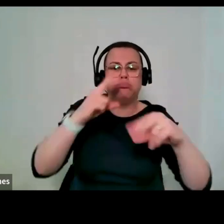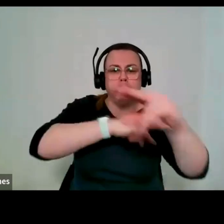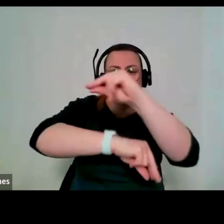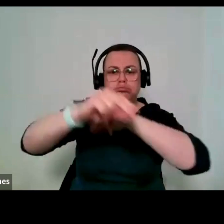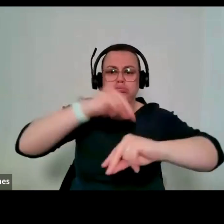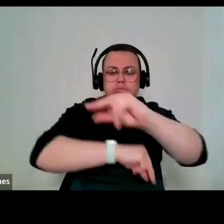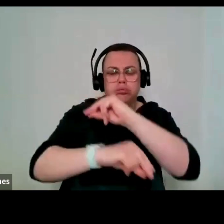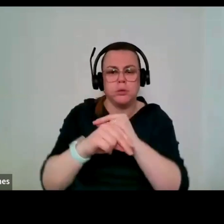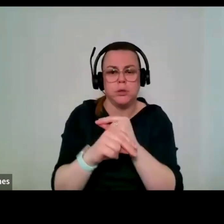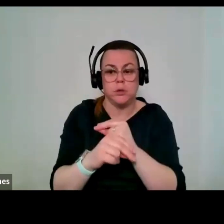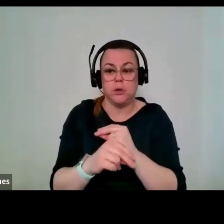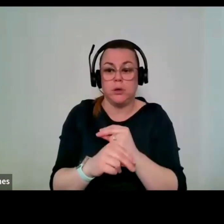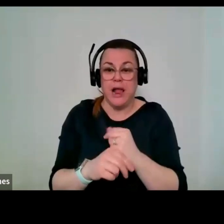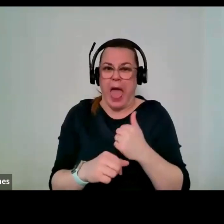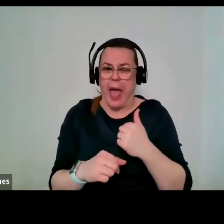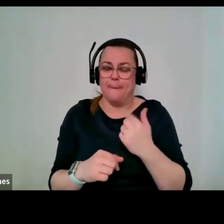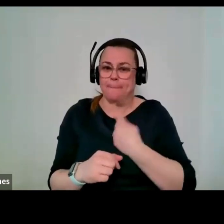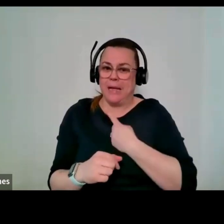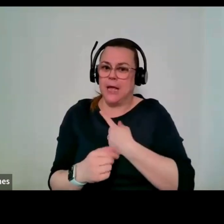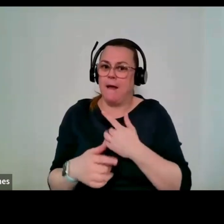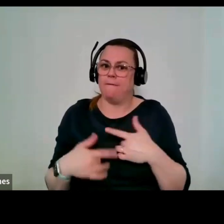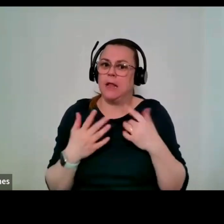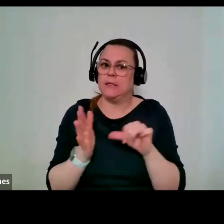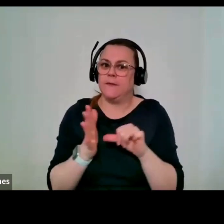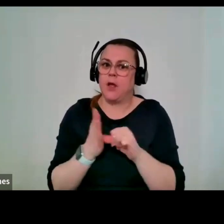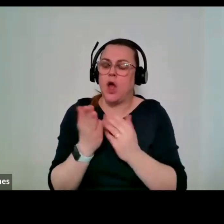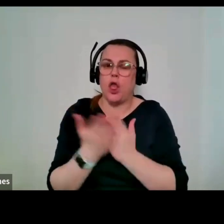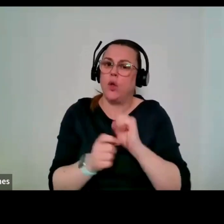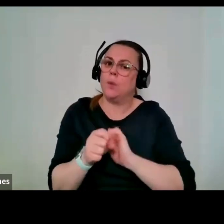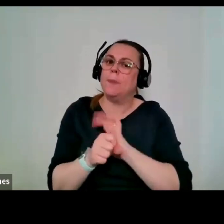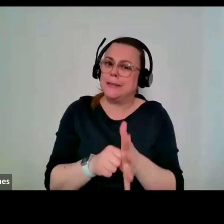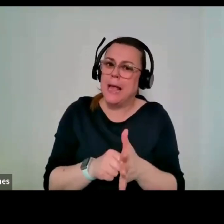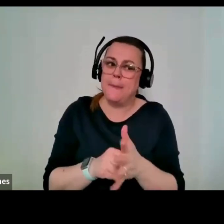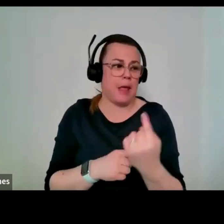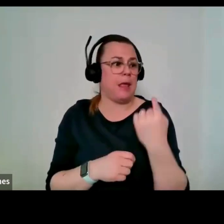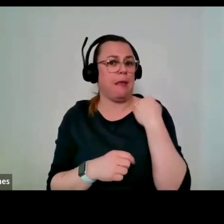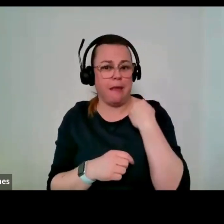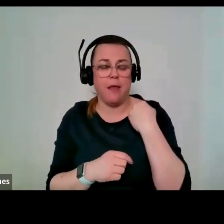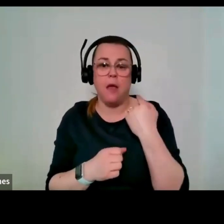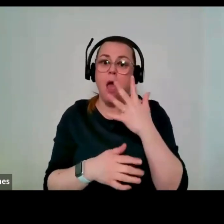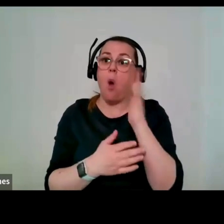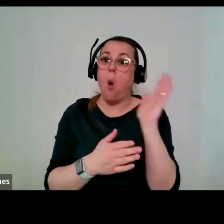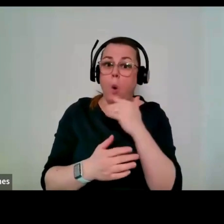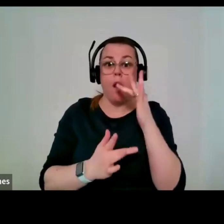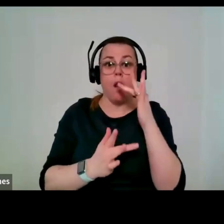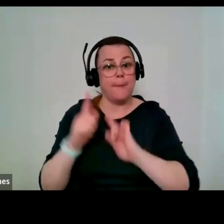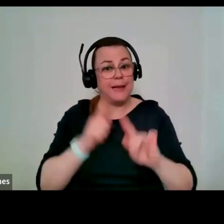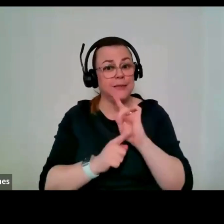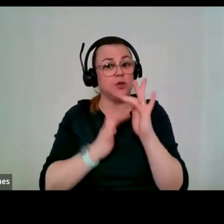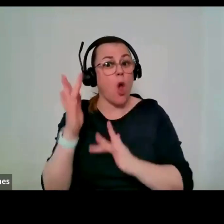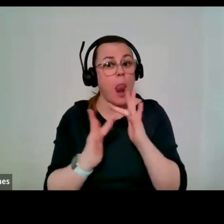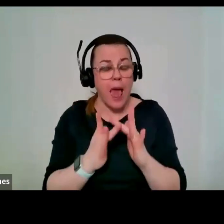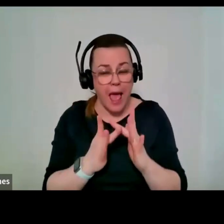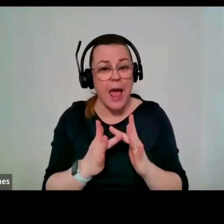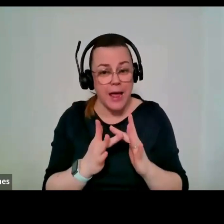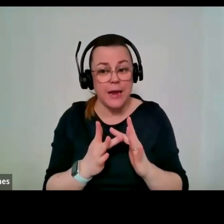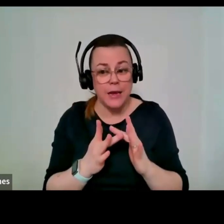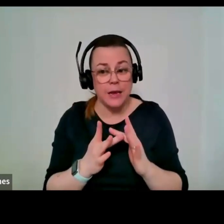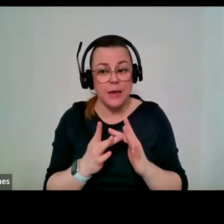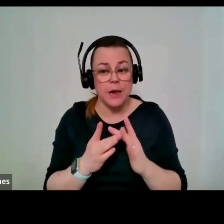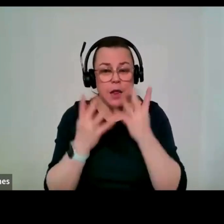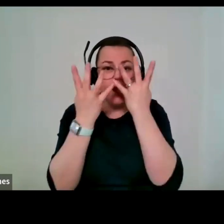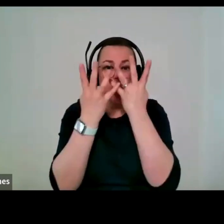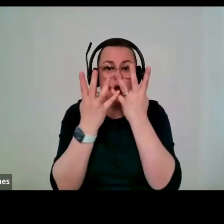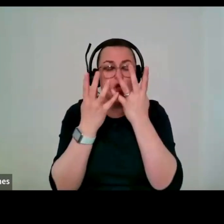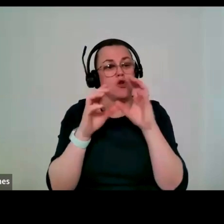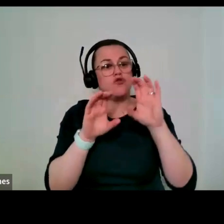And this was something that I found particularly difficult during the pandemic when everyone was online. So doing group